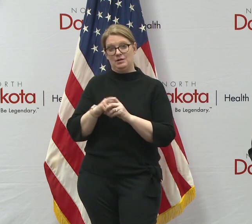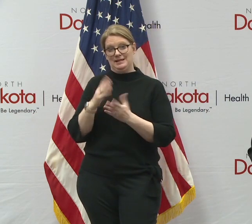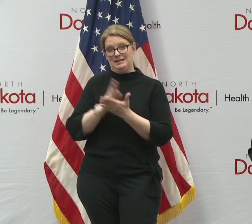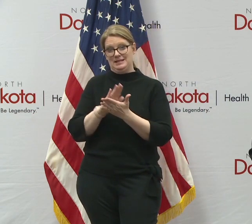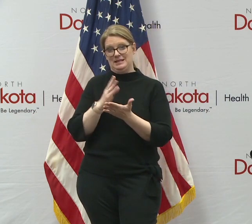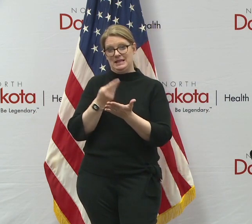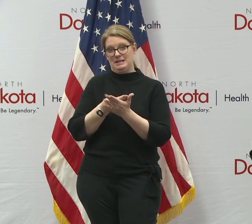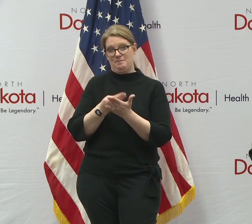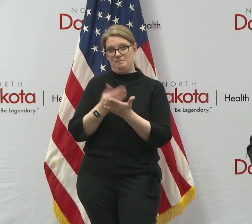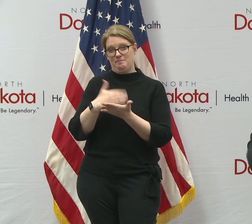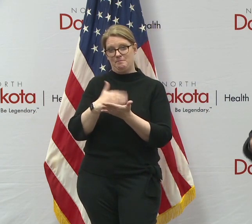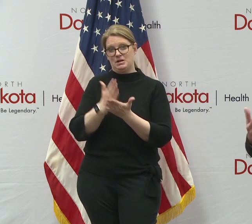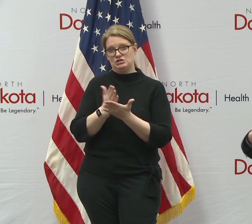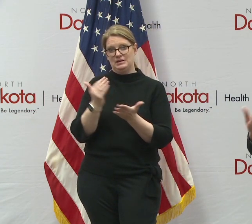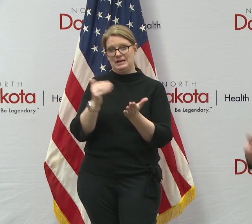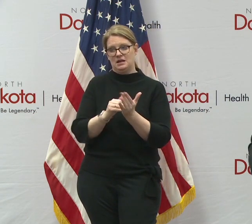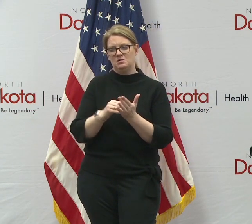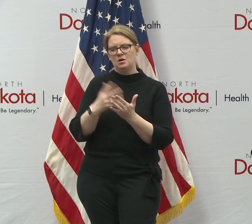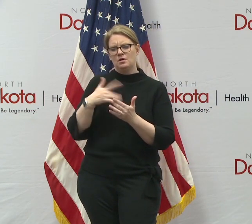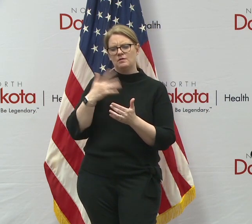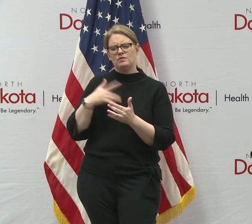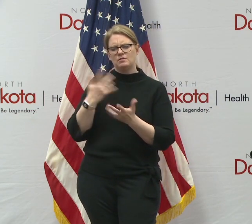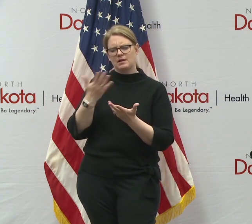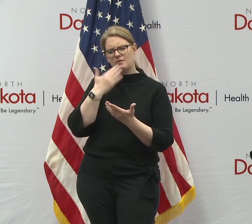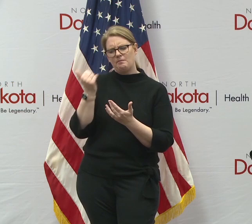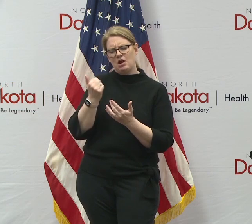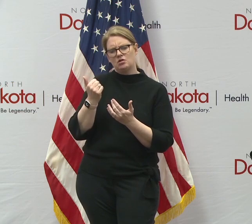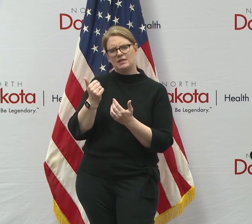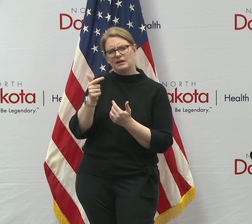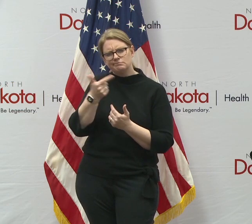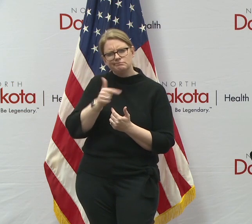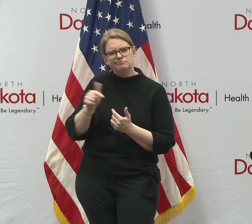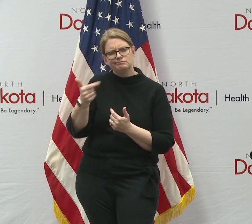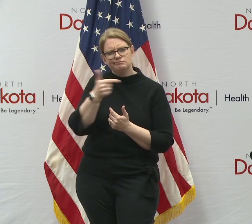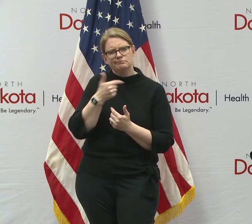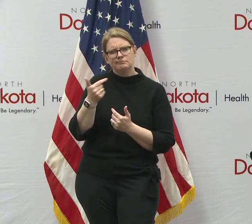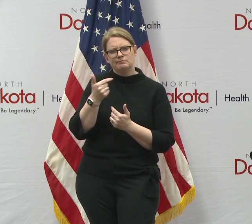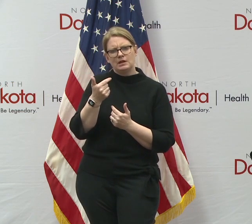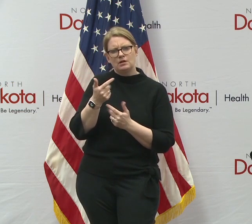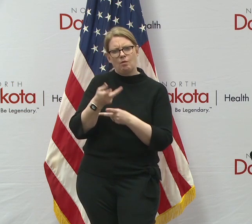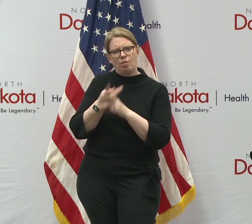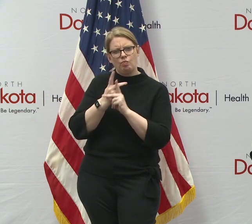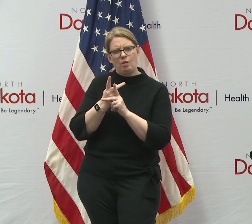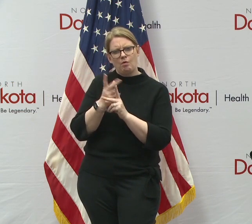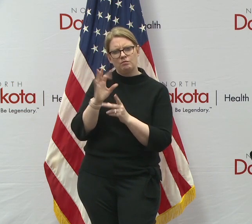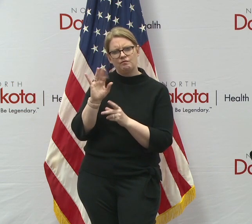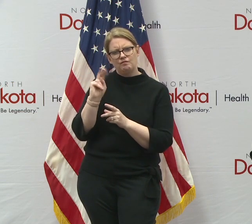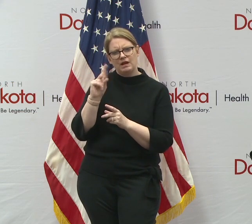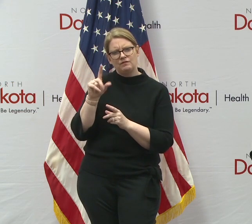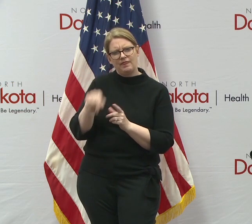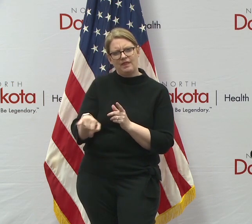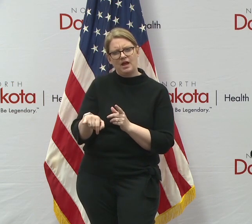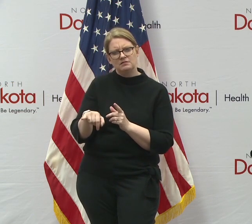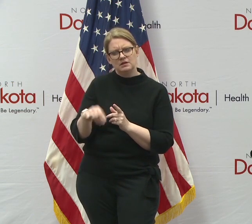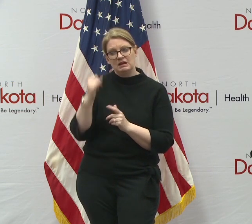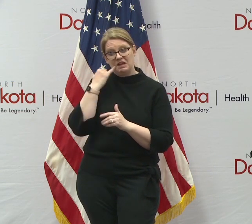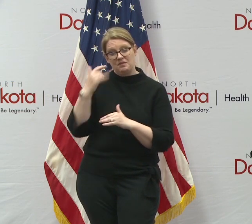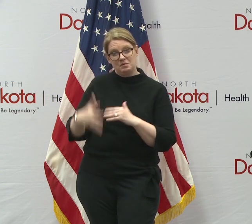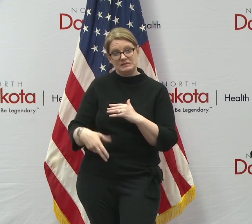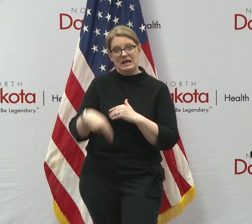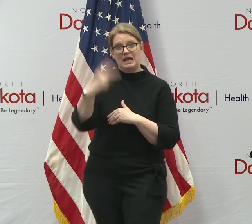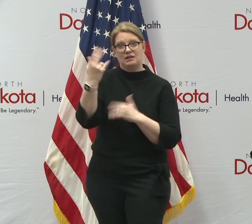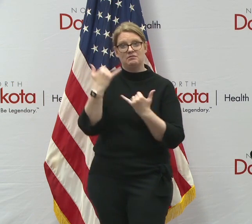think we could have a better revolving loan fund for infrastructure going on permanently. But if that was bigger right now, we'd